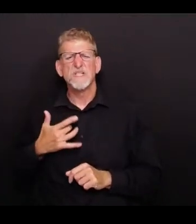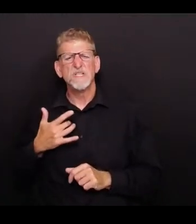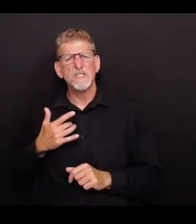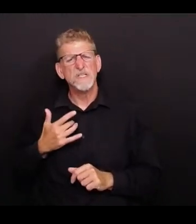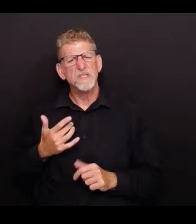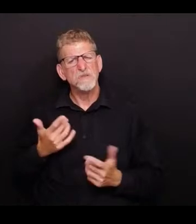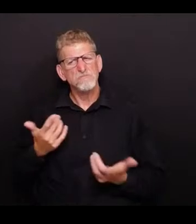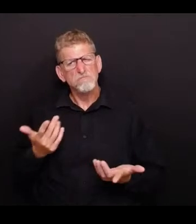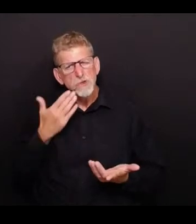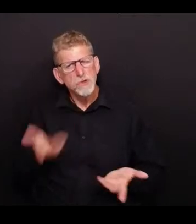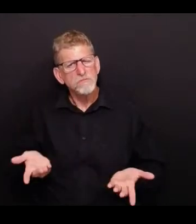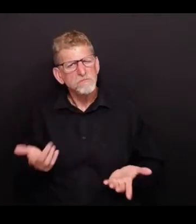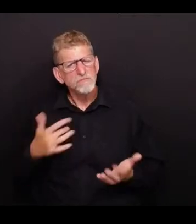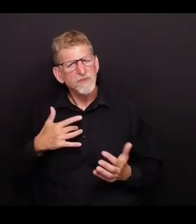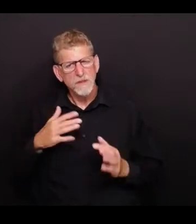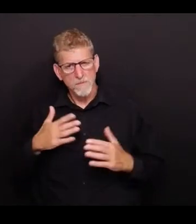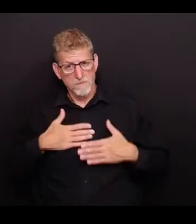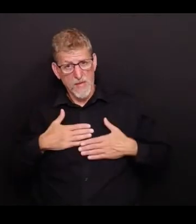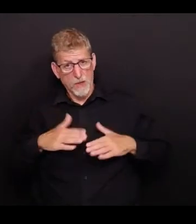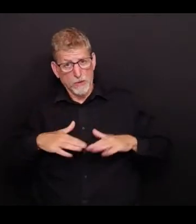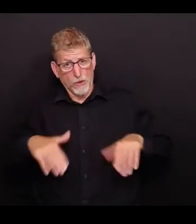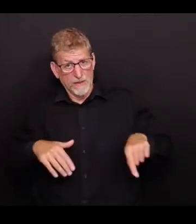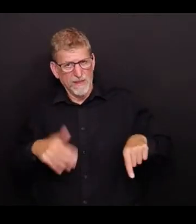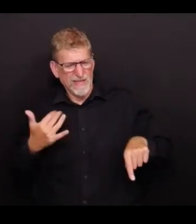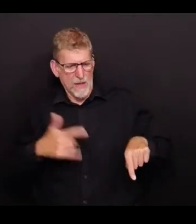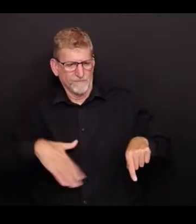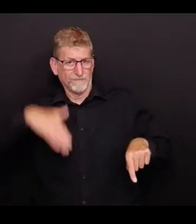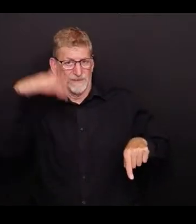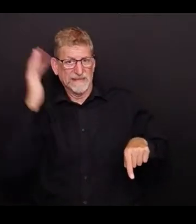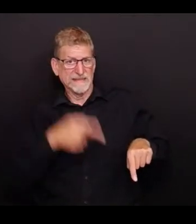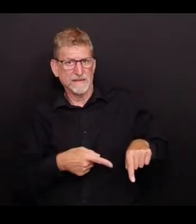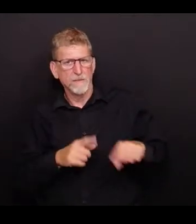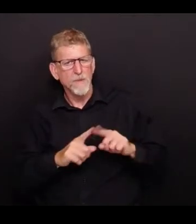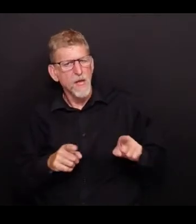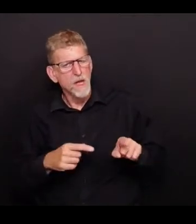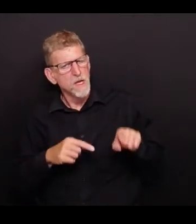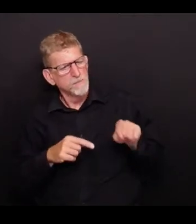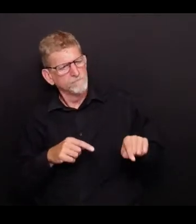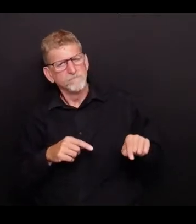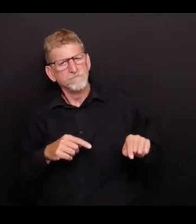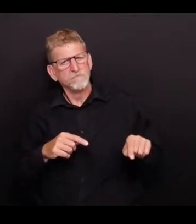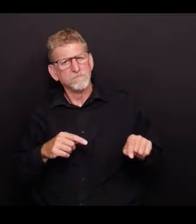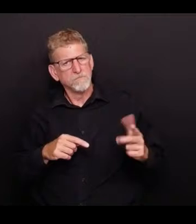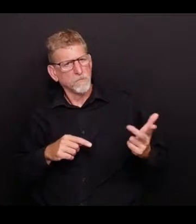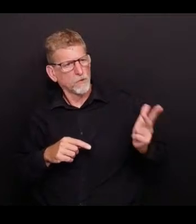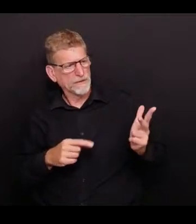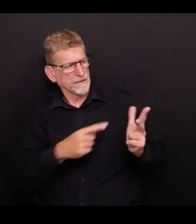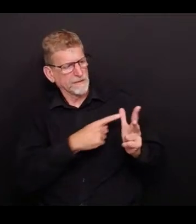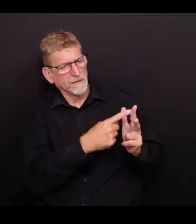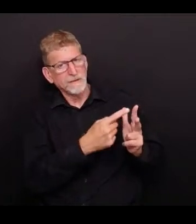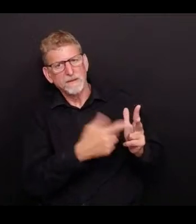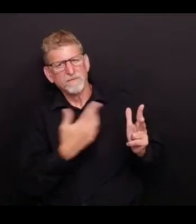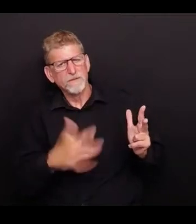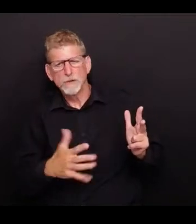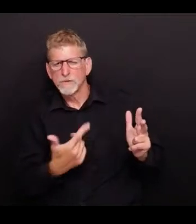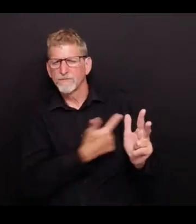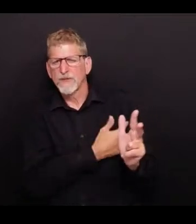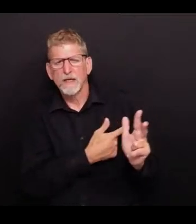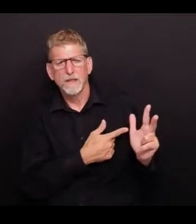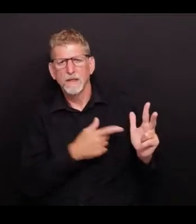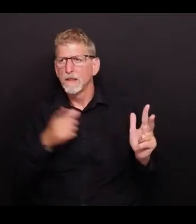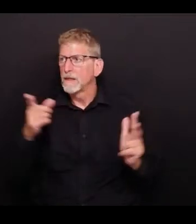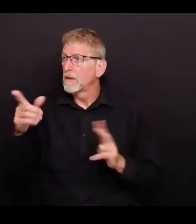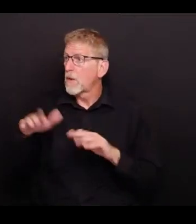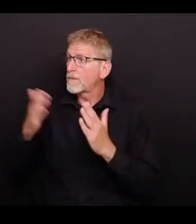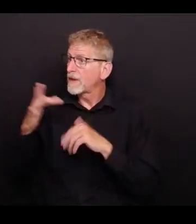I feel good about I will admit that my children are grown, but at this point, so they got vaccines